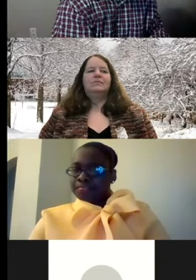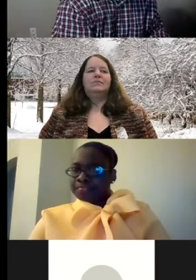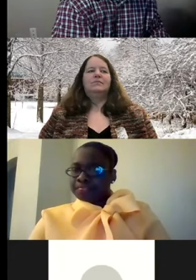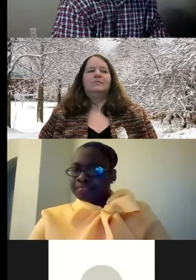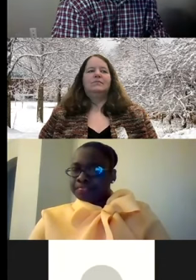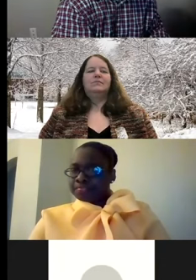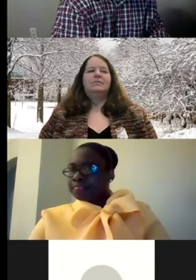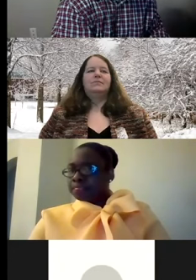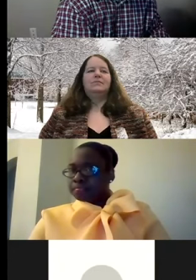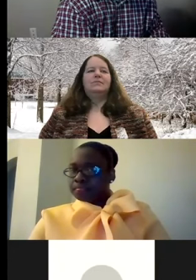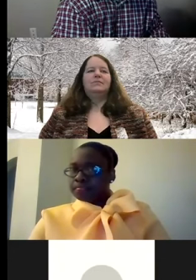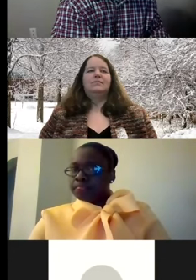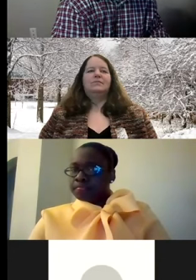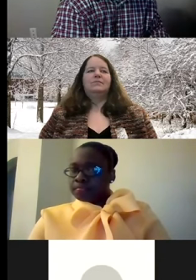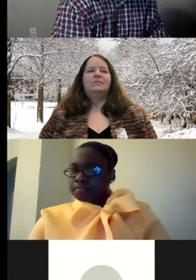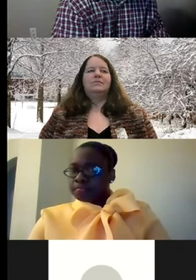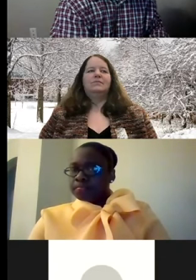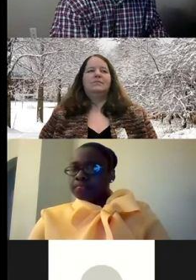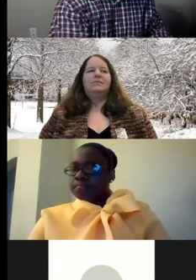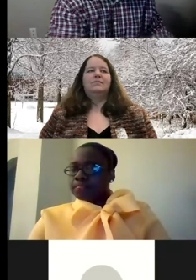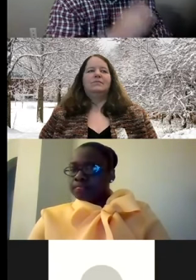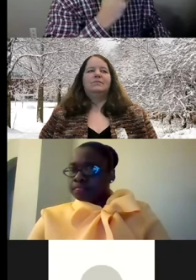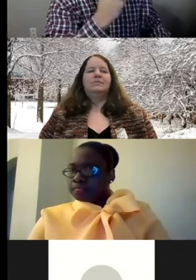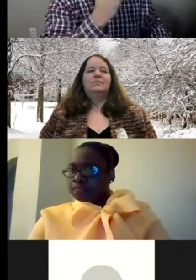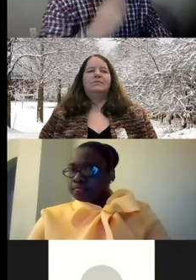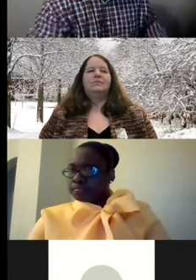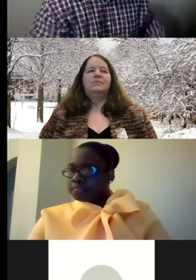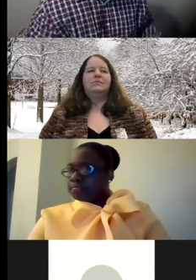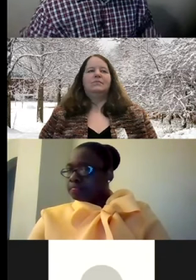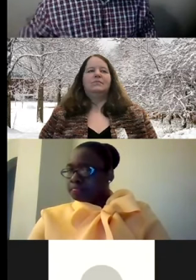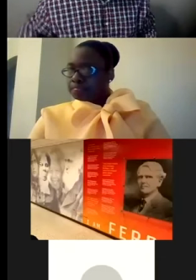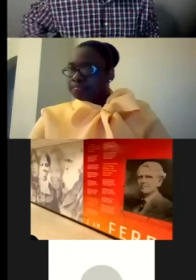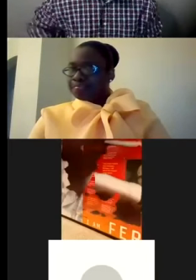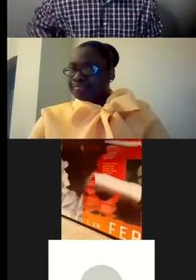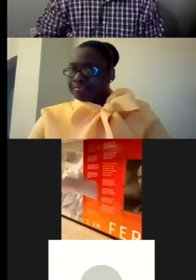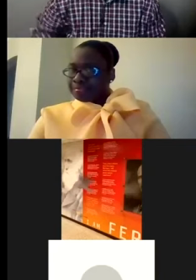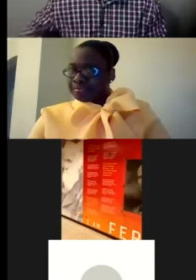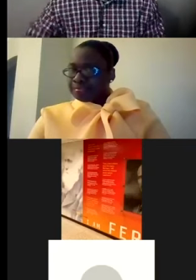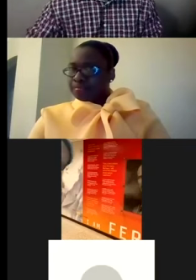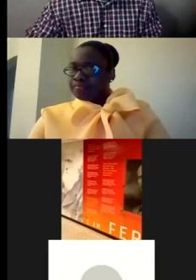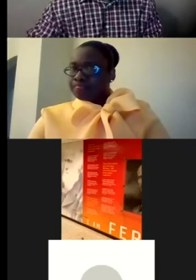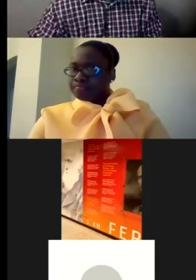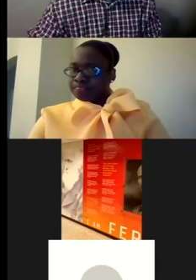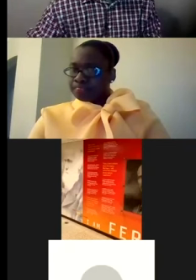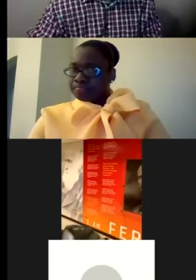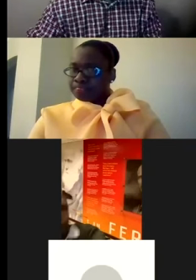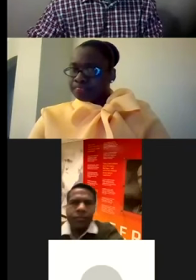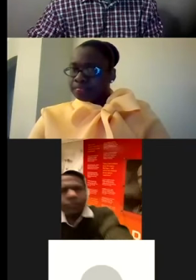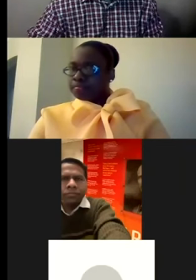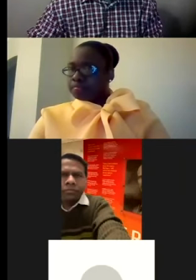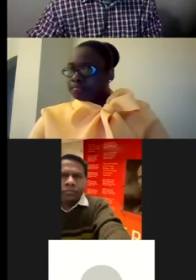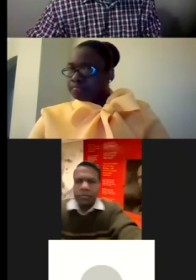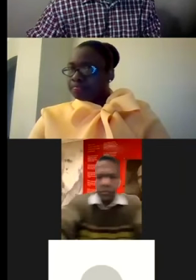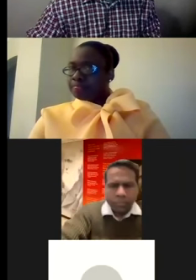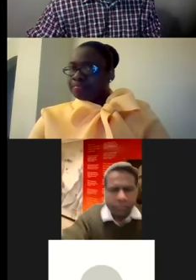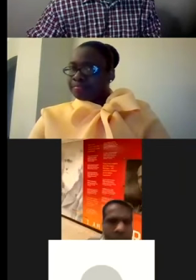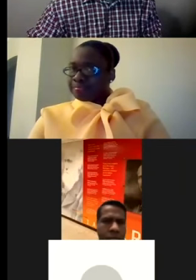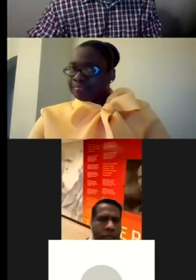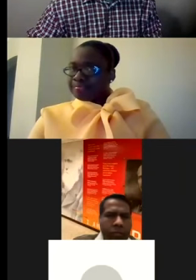No, I won't be afraid. No, I won't shed one